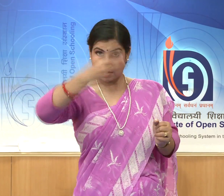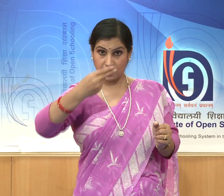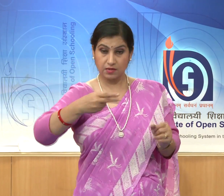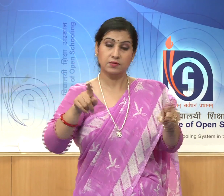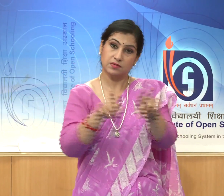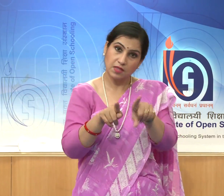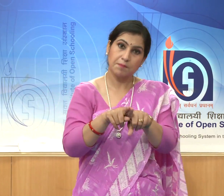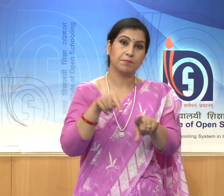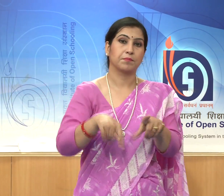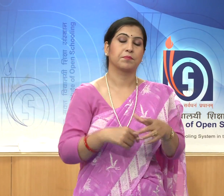are also